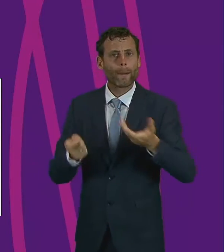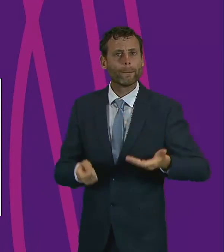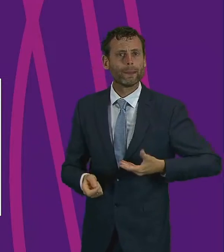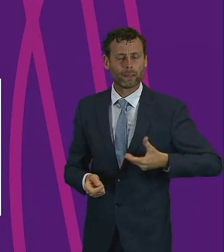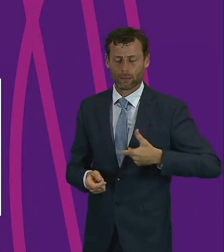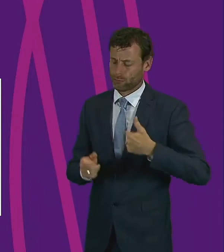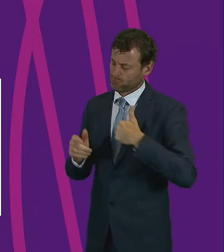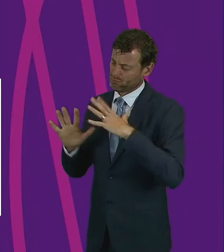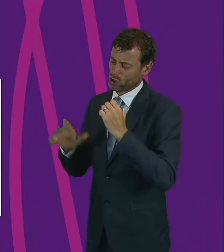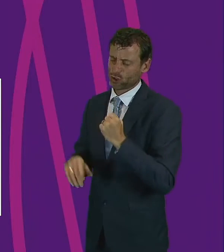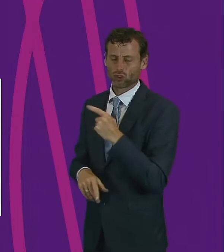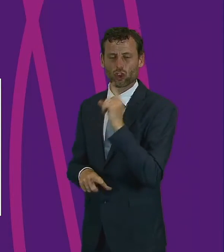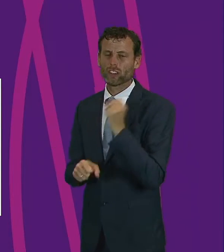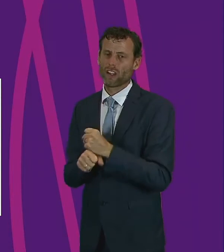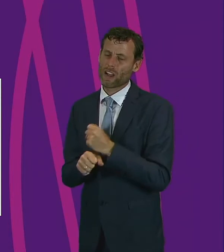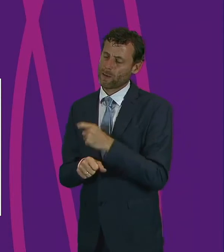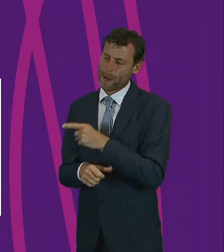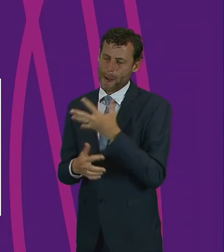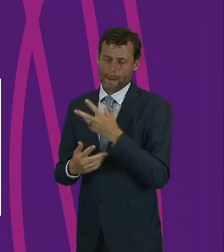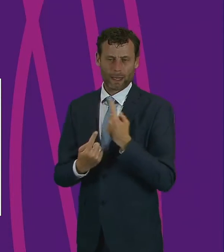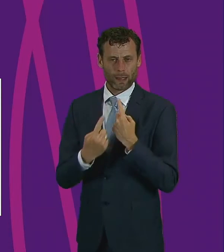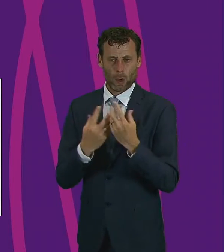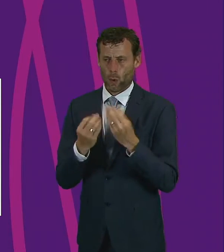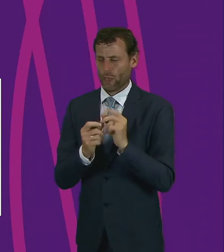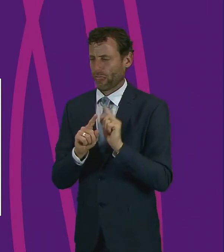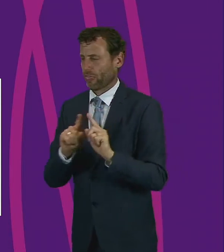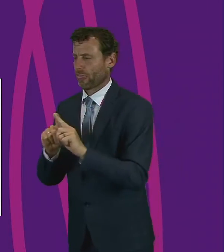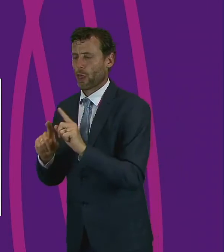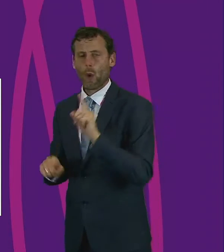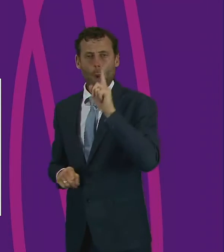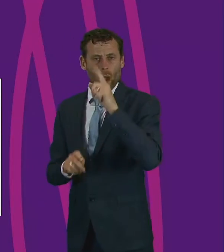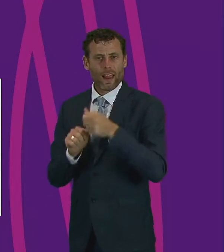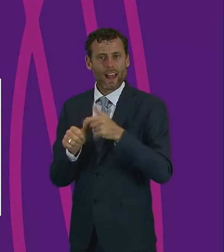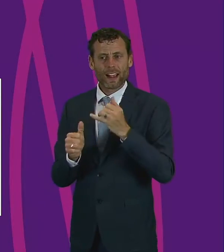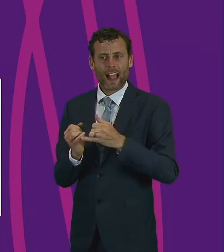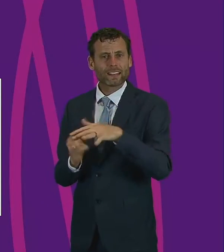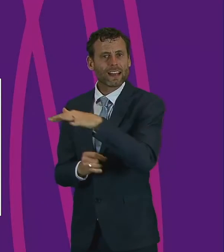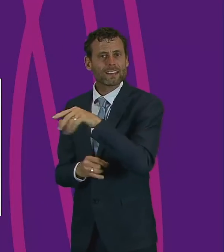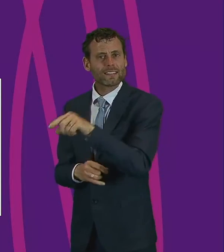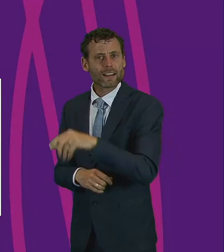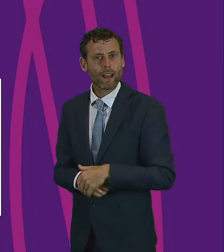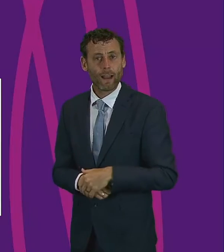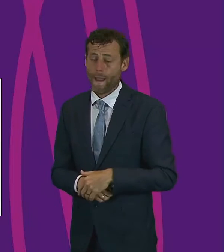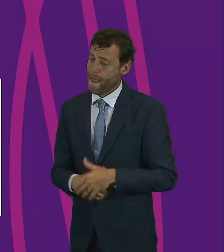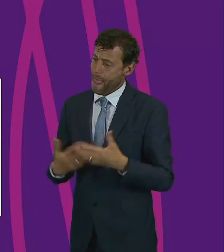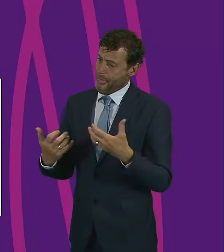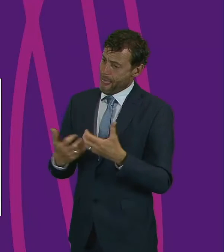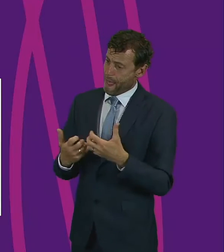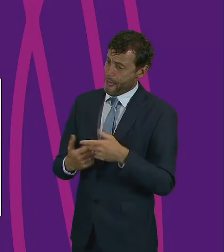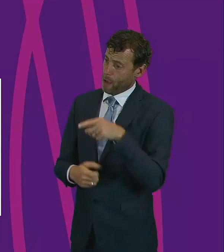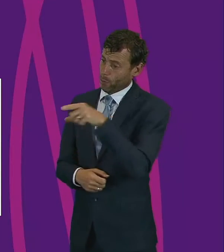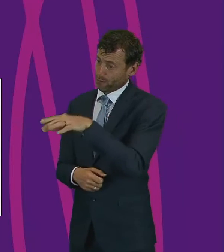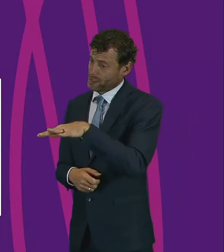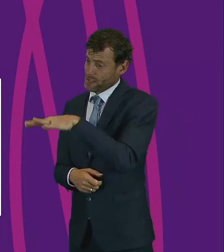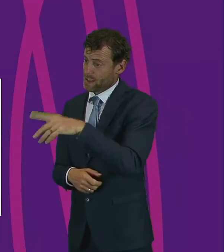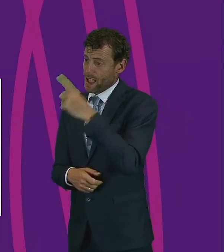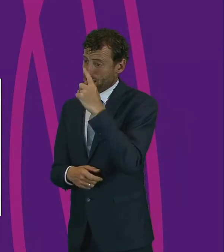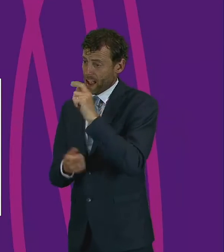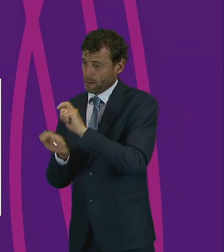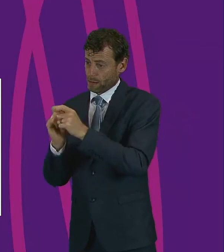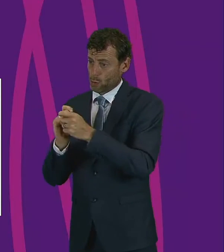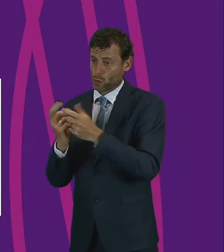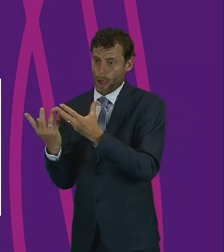for the many discussions it has had with the oil and gas sector on how it can help this sector move more quickly